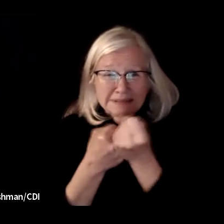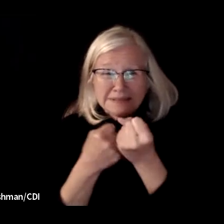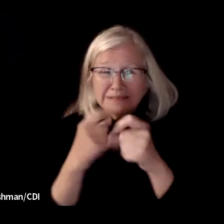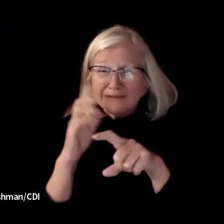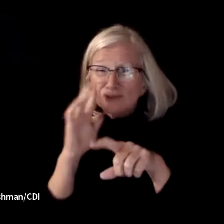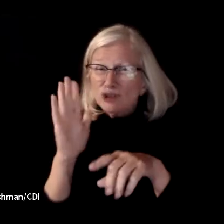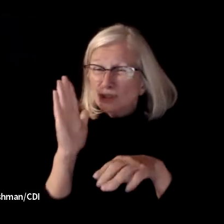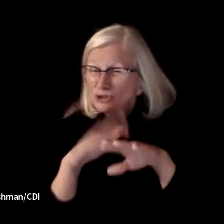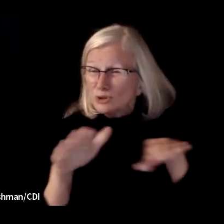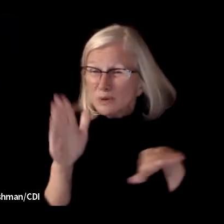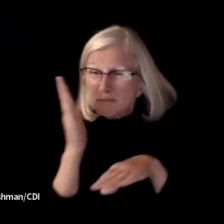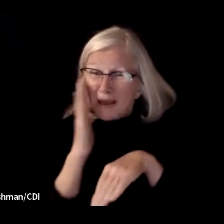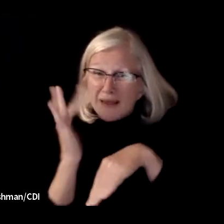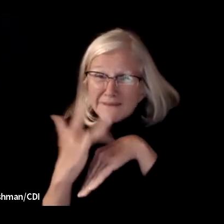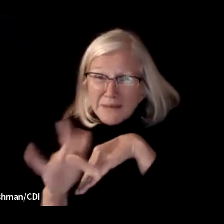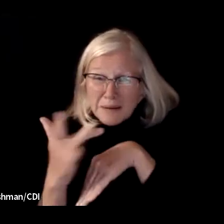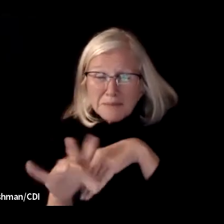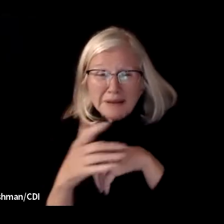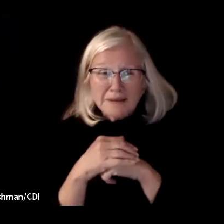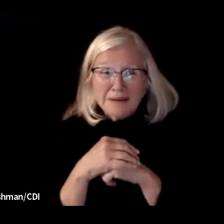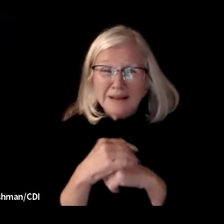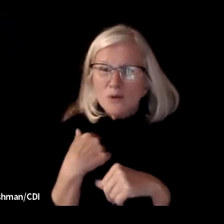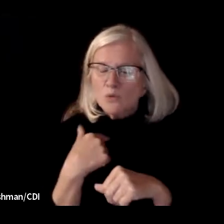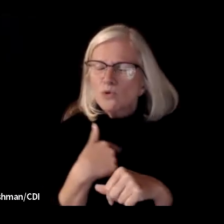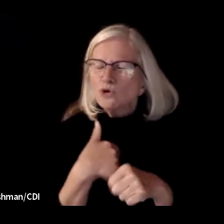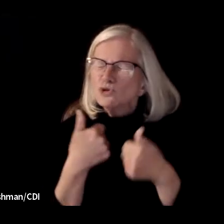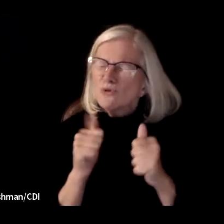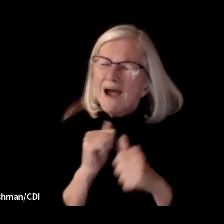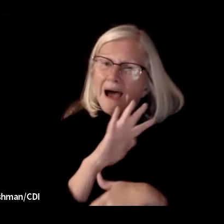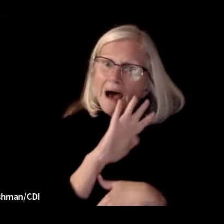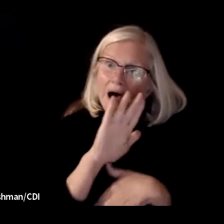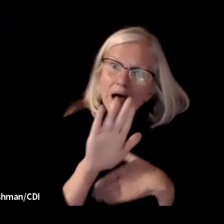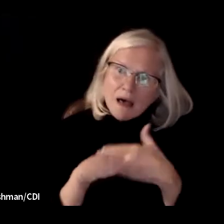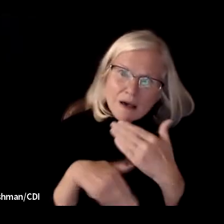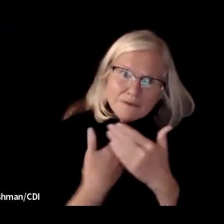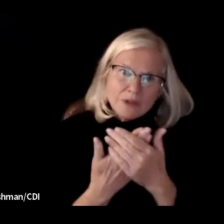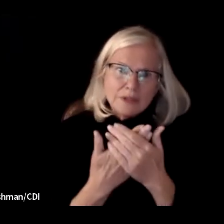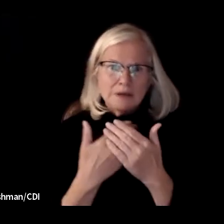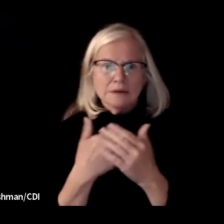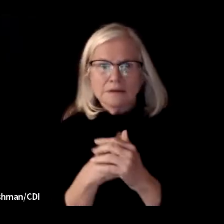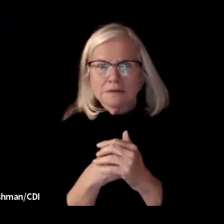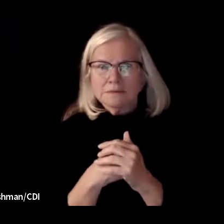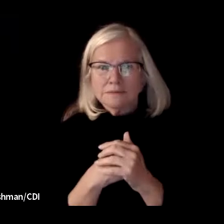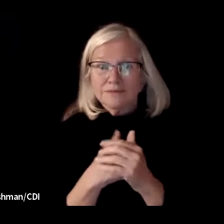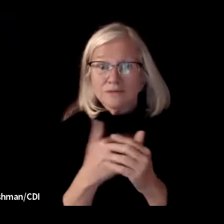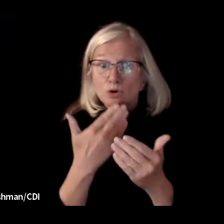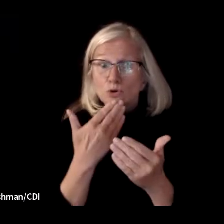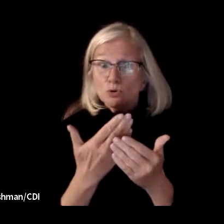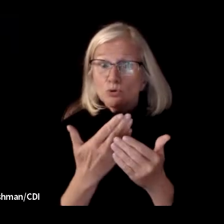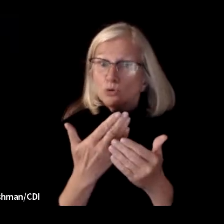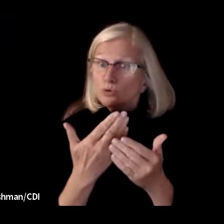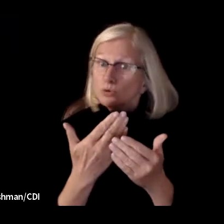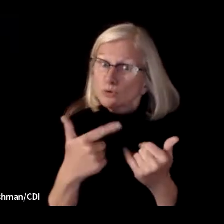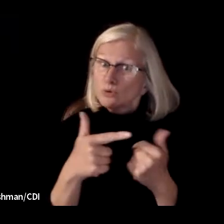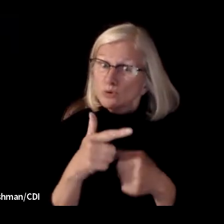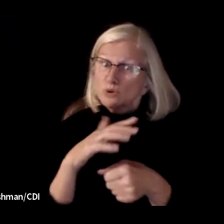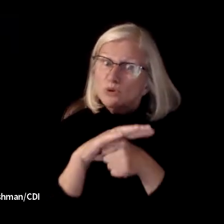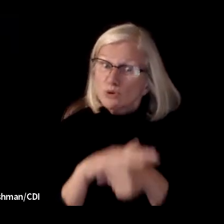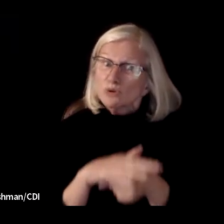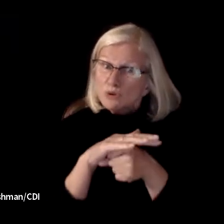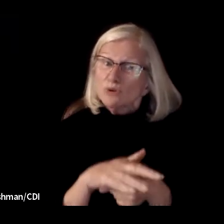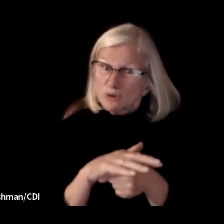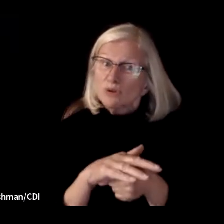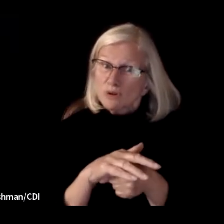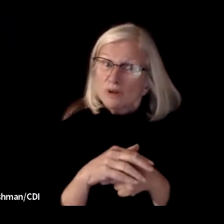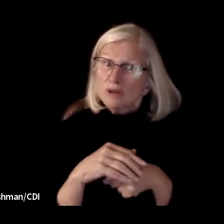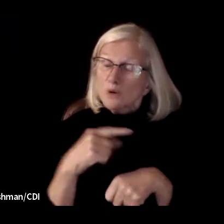everything we can. And the good news is it is working. The system is strained, but we're meeting the needs of the kids in the state. And